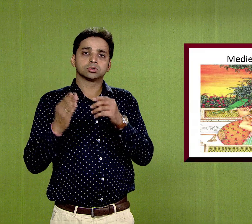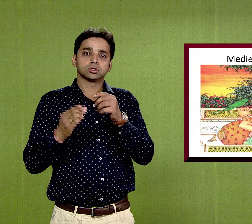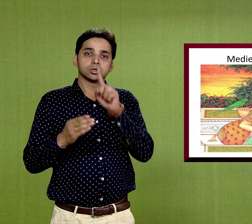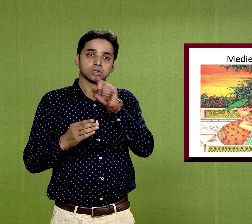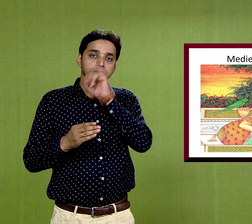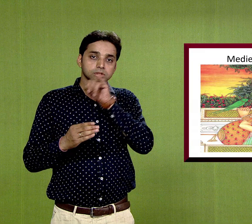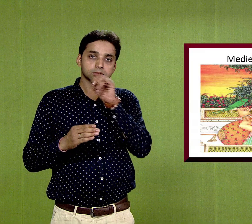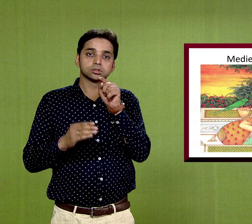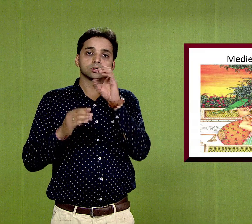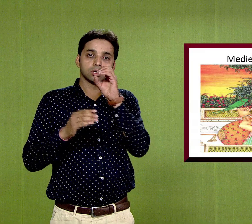1600 AD